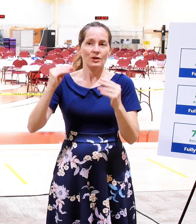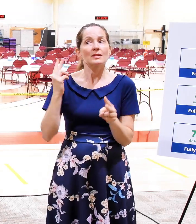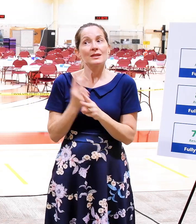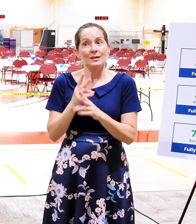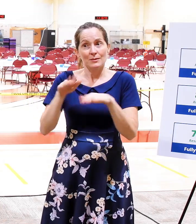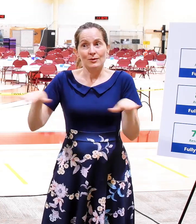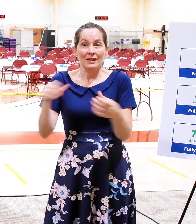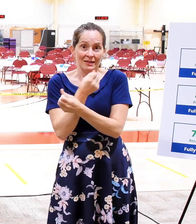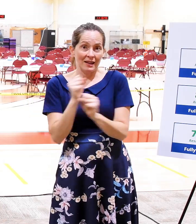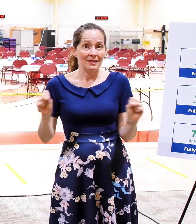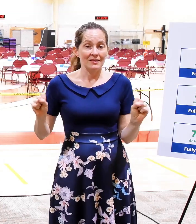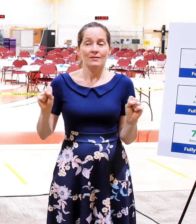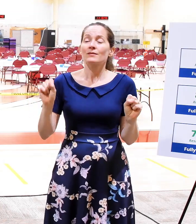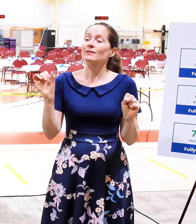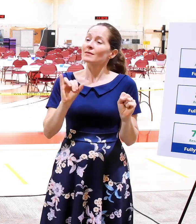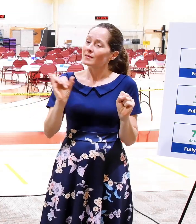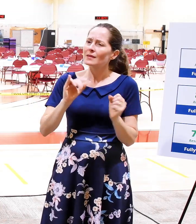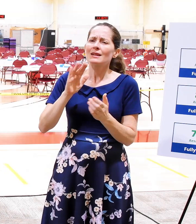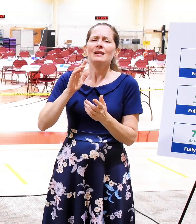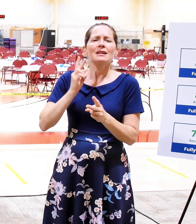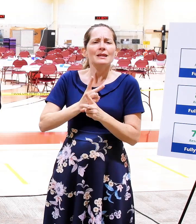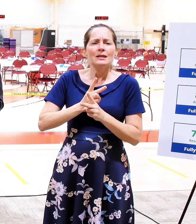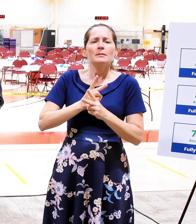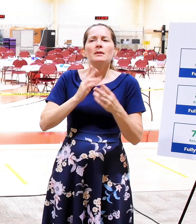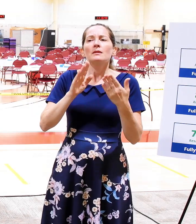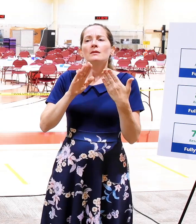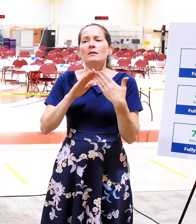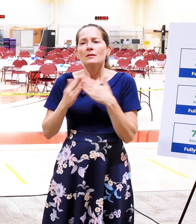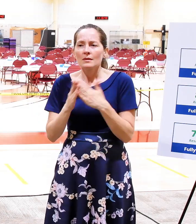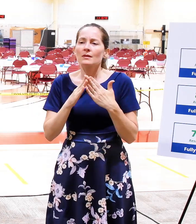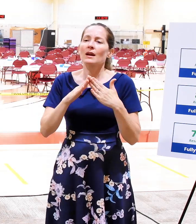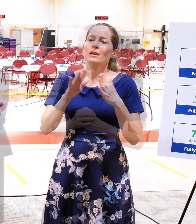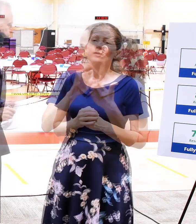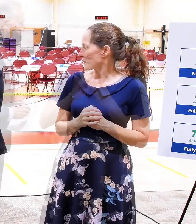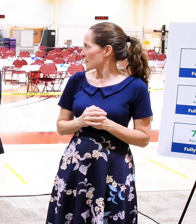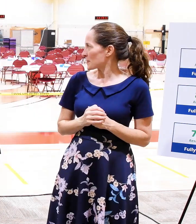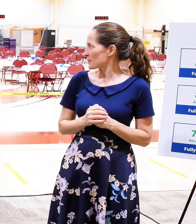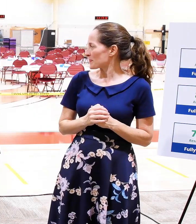and keep our school system and community moving forward. Thank you very much.